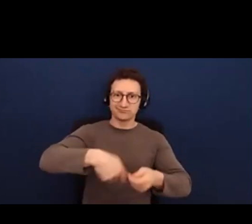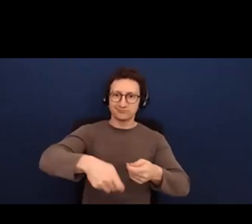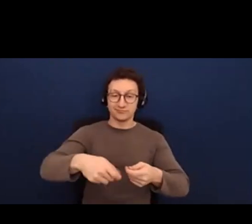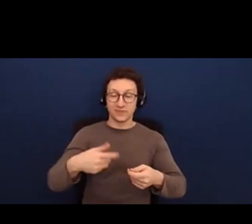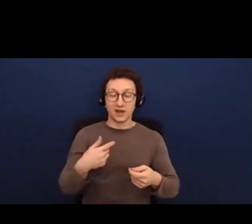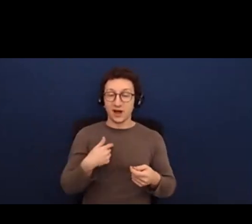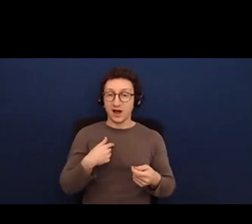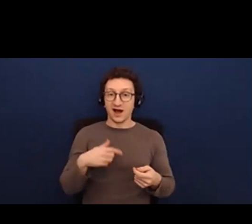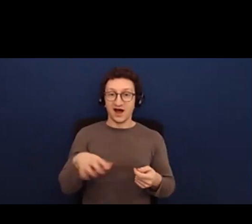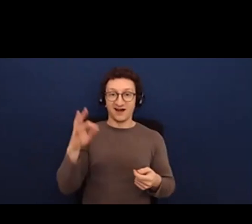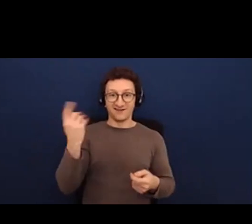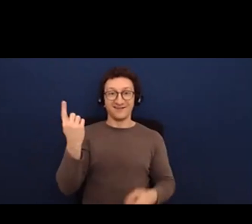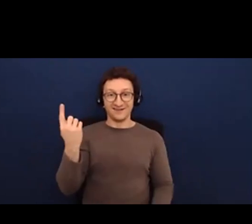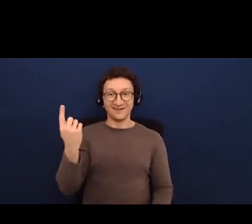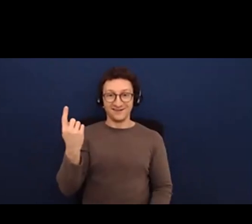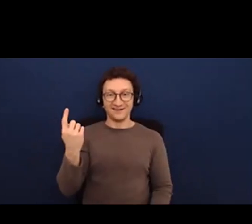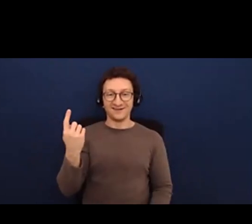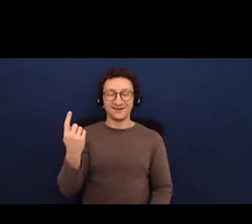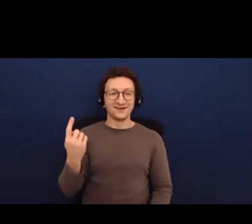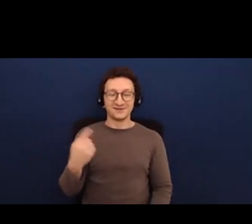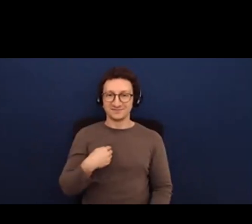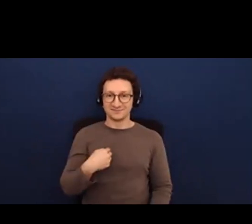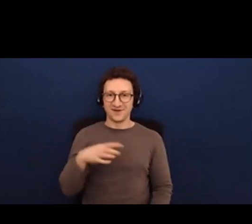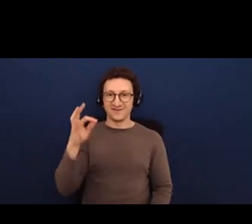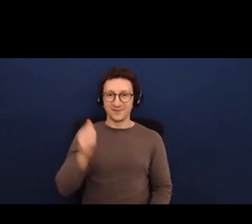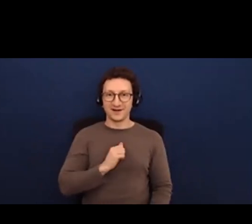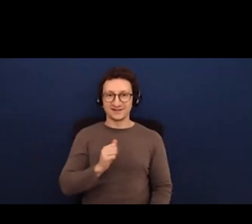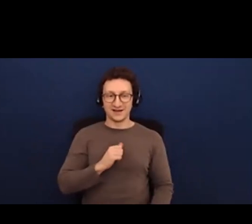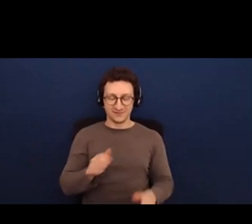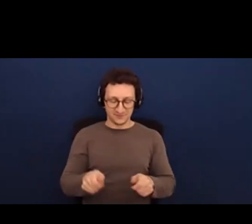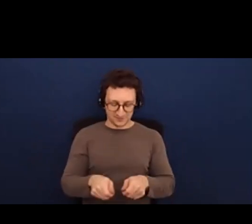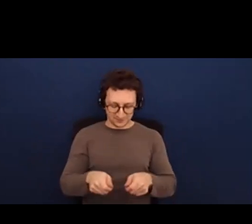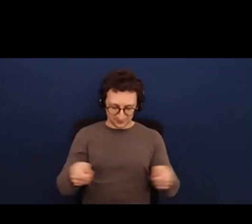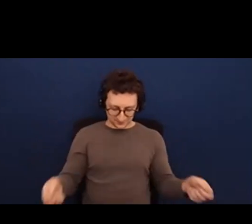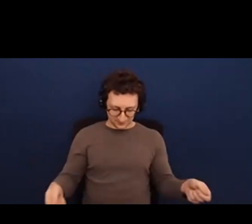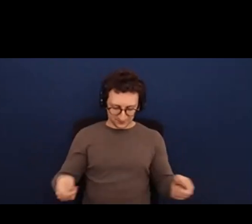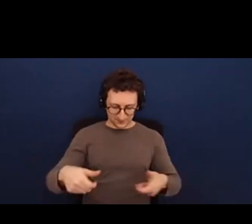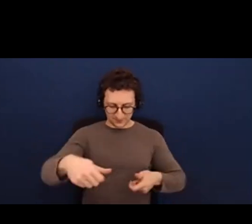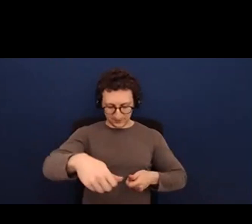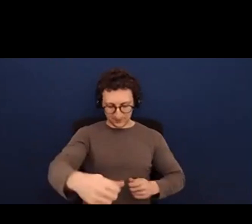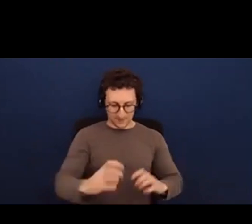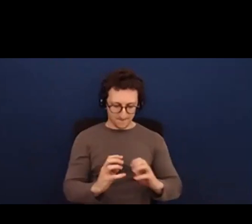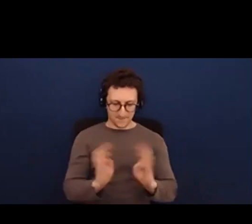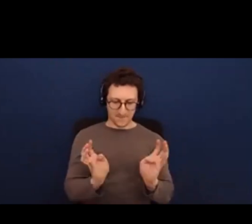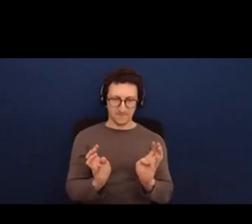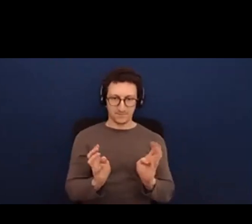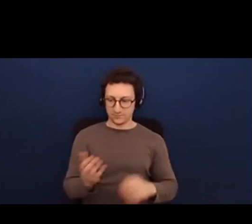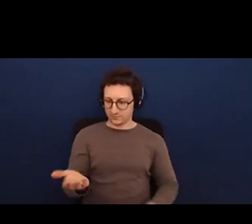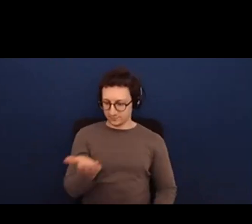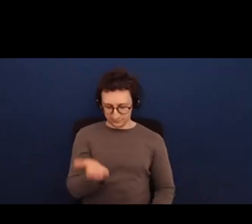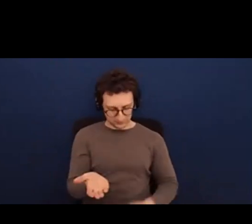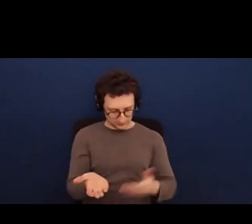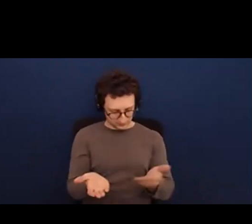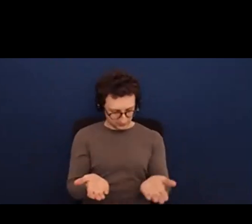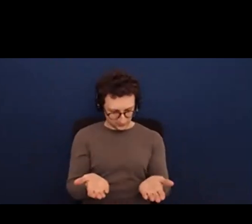I came across one of these prayer books, and I opened it up, and there was Heschel and Emerson facing each other in the